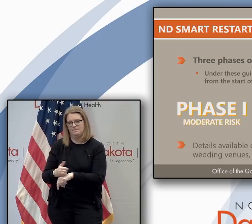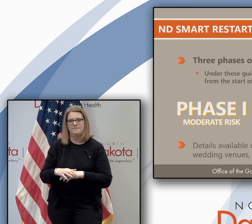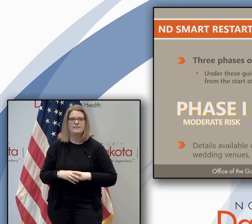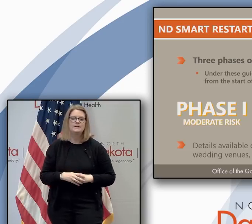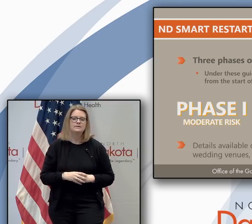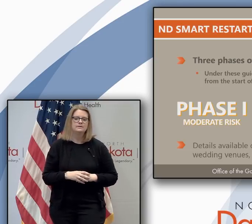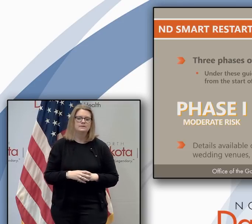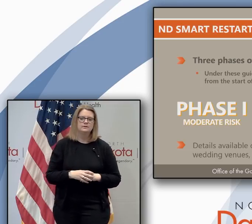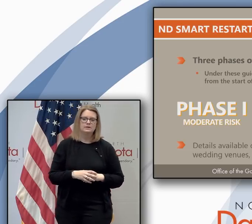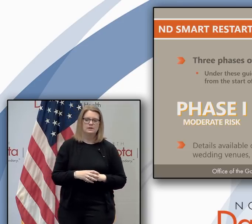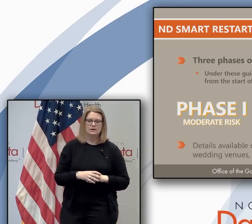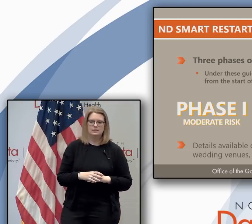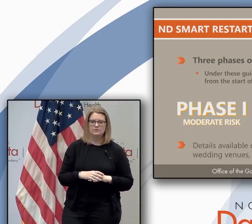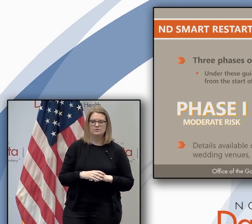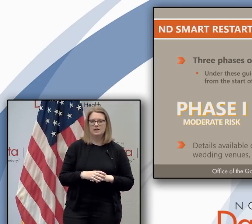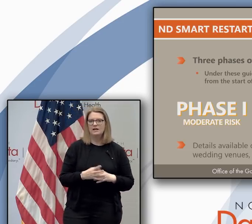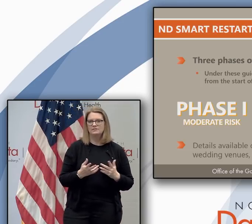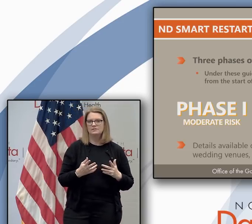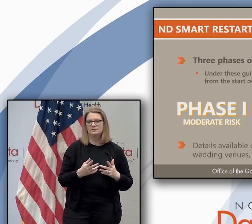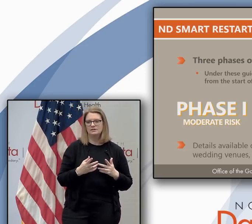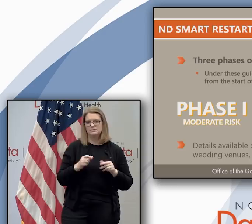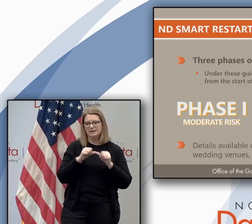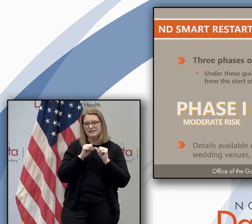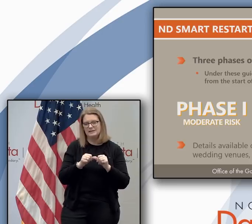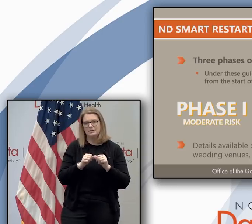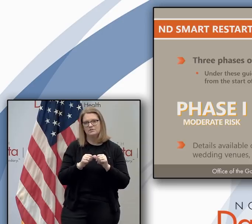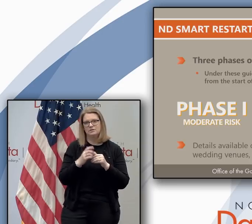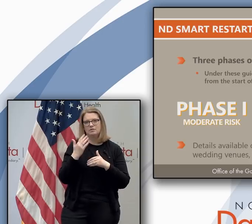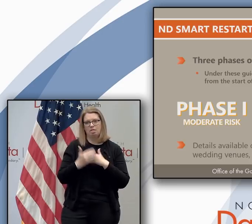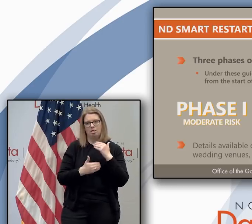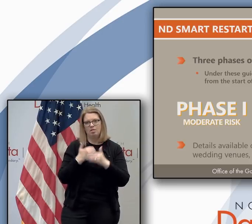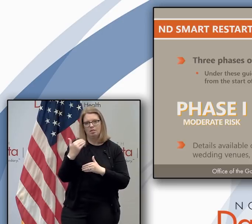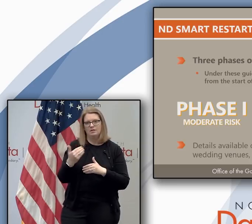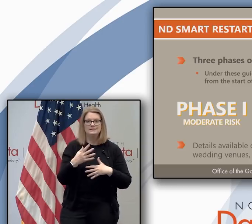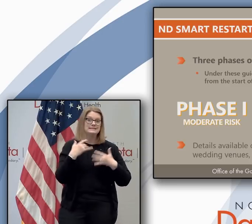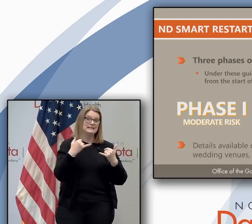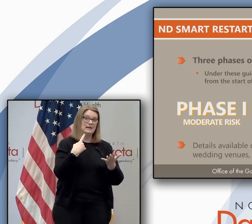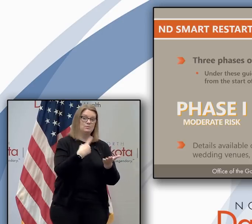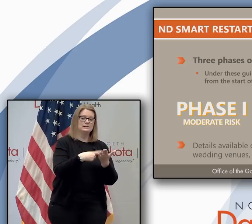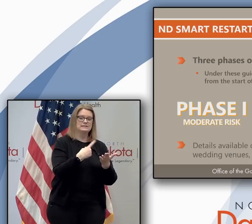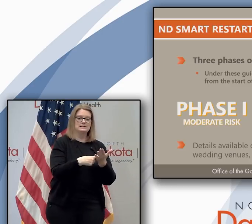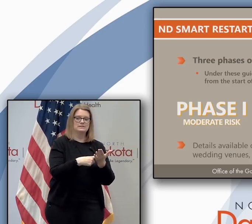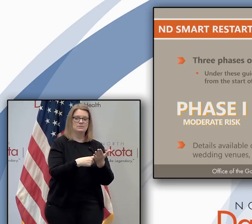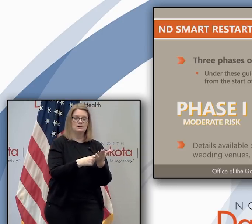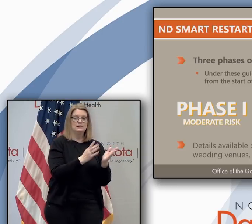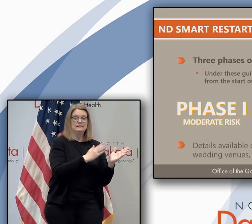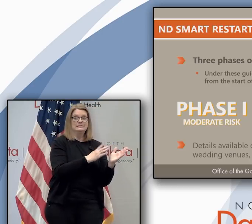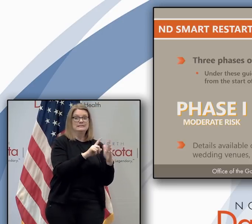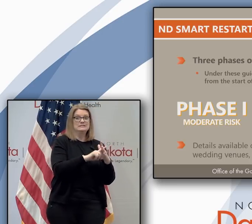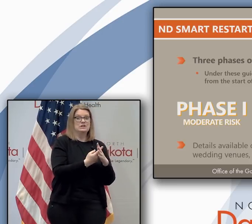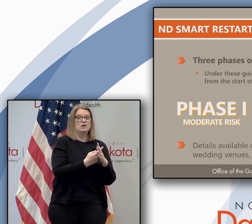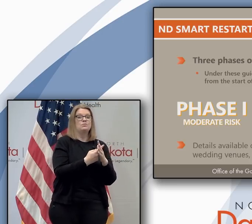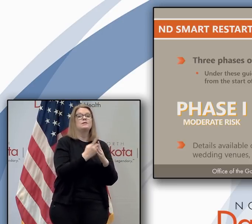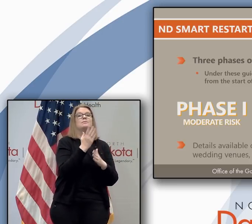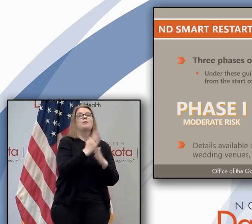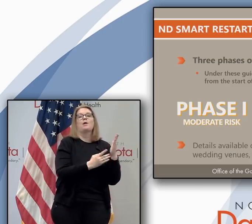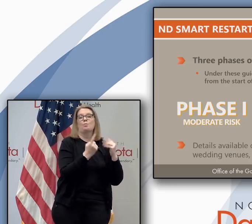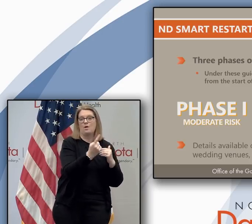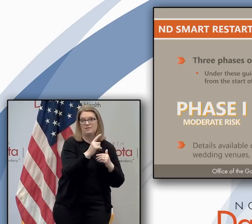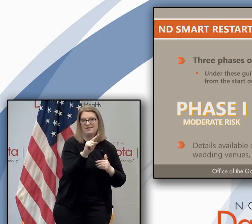as we move down those, we'll provide more details. Again, right now we're talking today about moving to phase 1, and